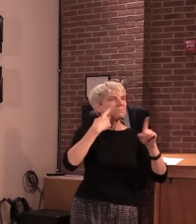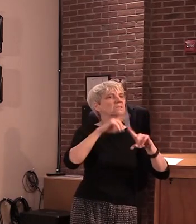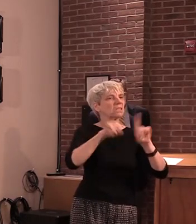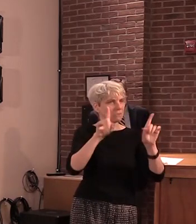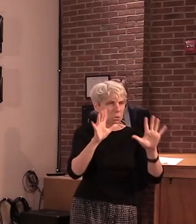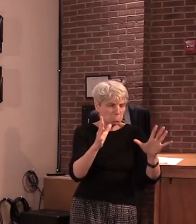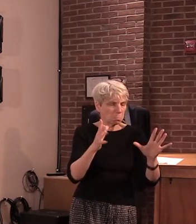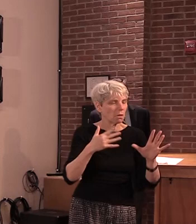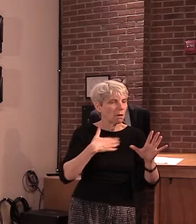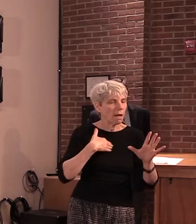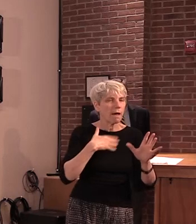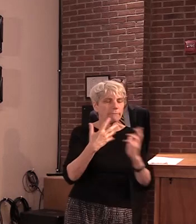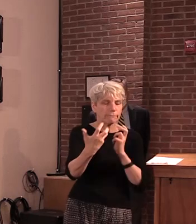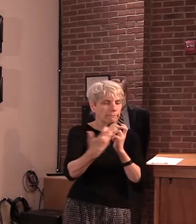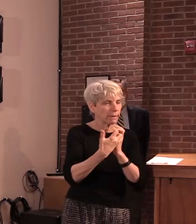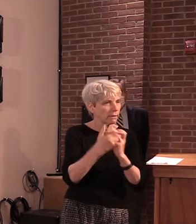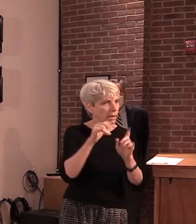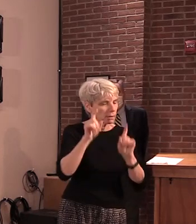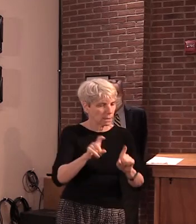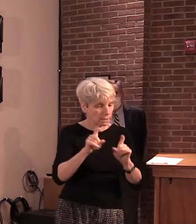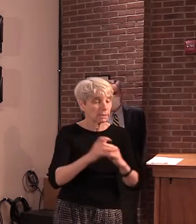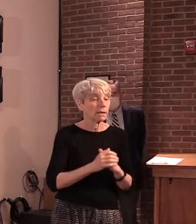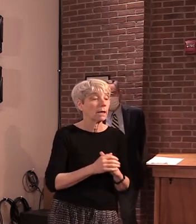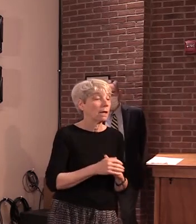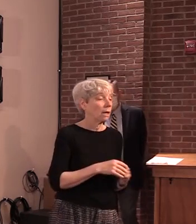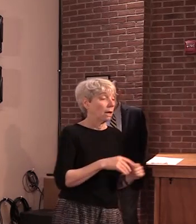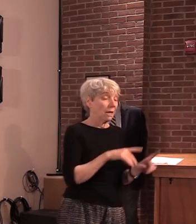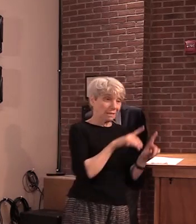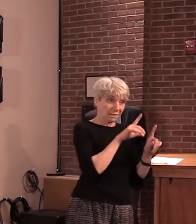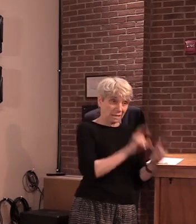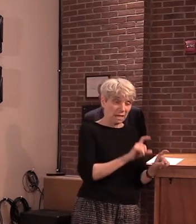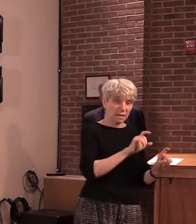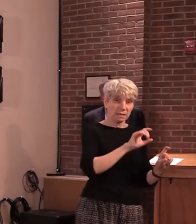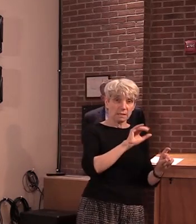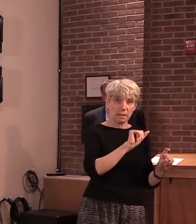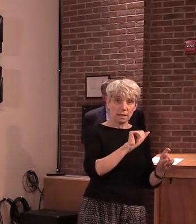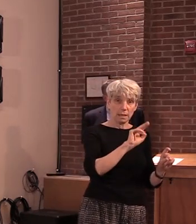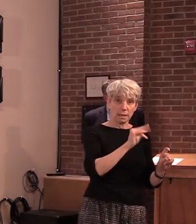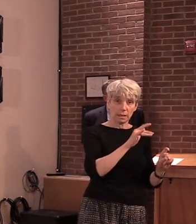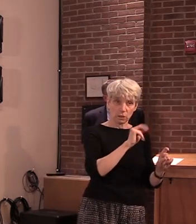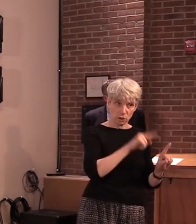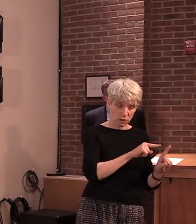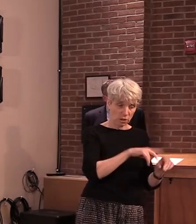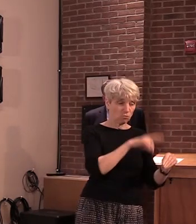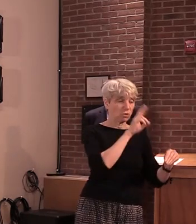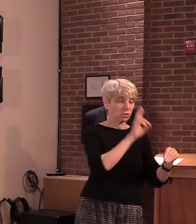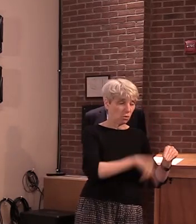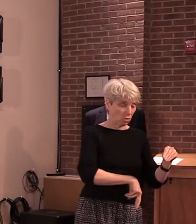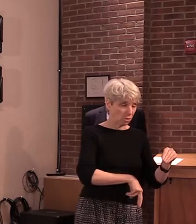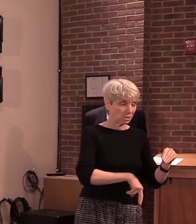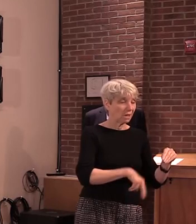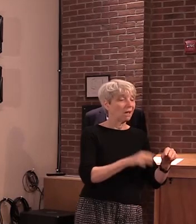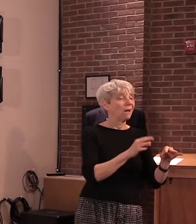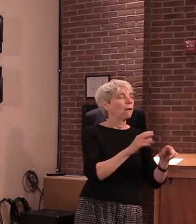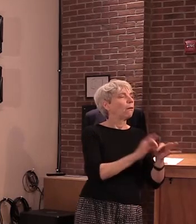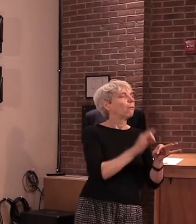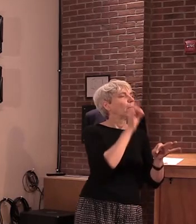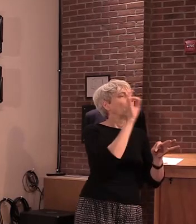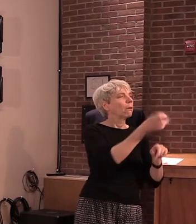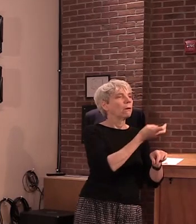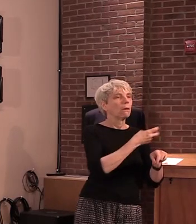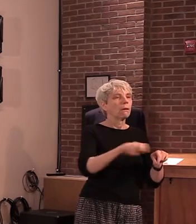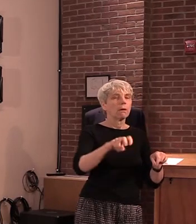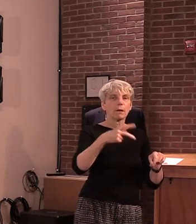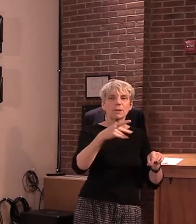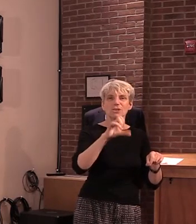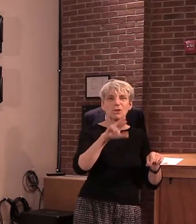The time interval between should obviously be as short as possible, because if you're actually trying to confirm a test, you